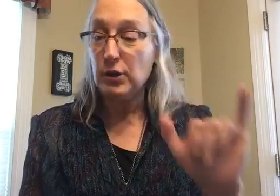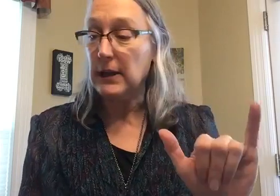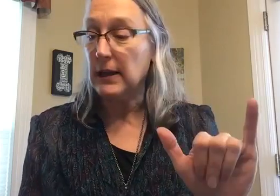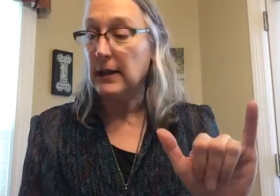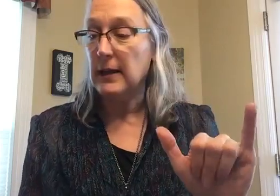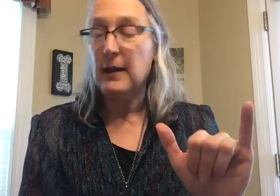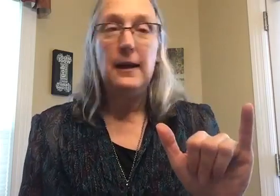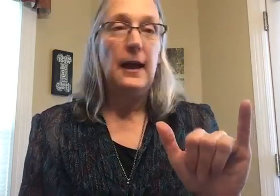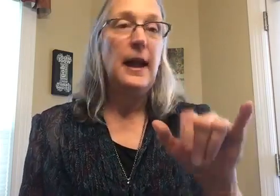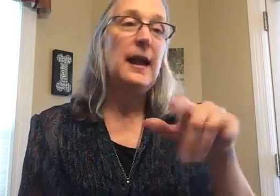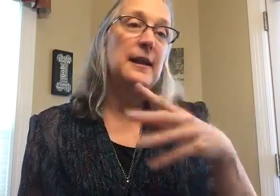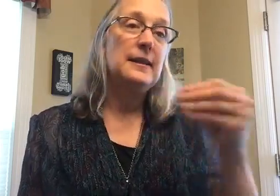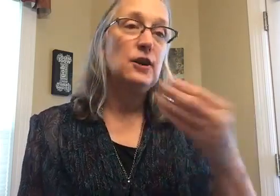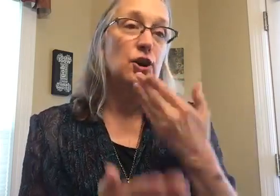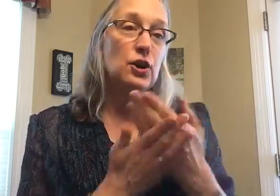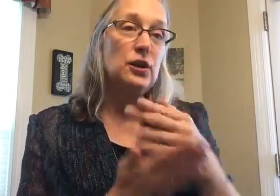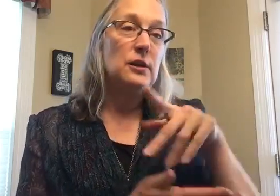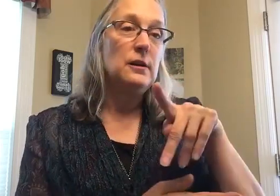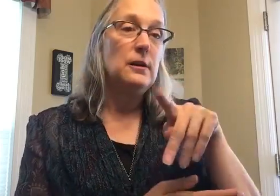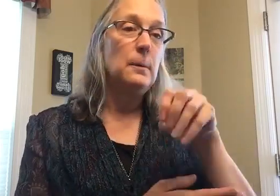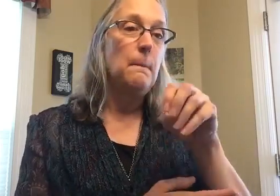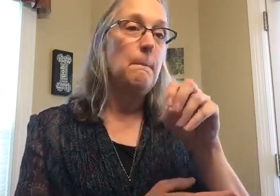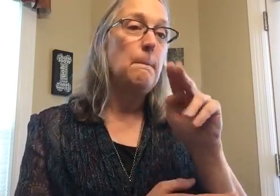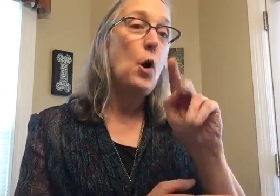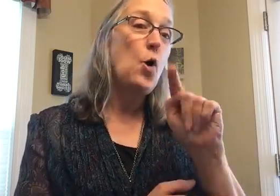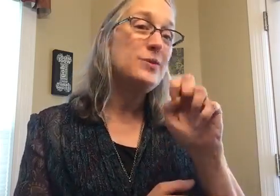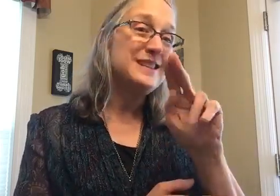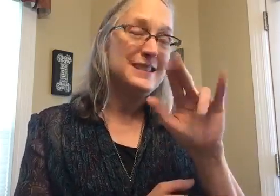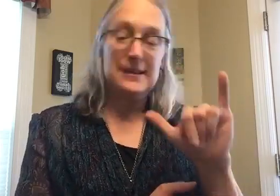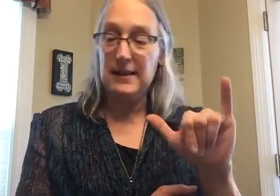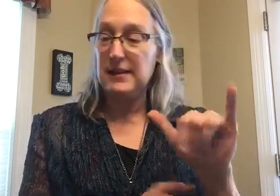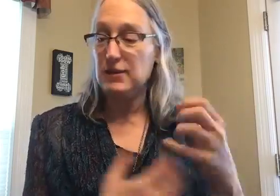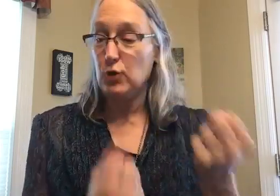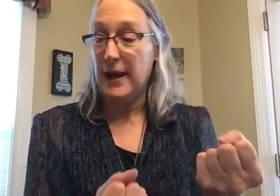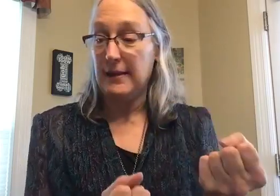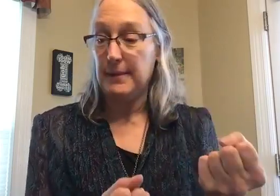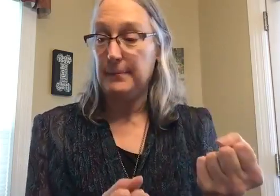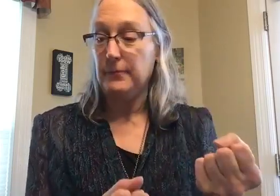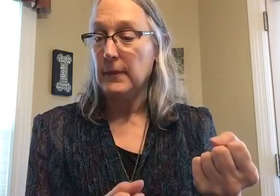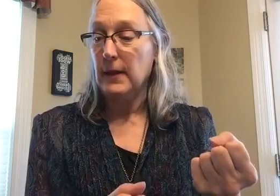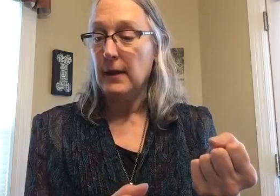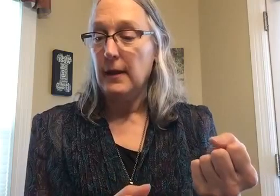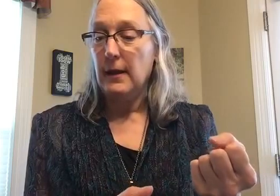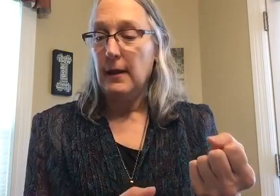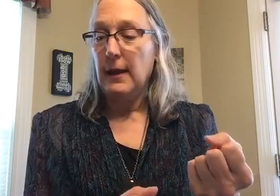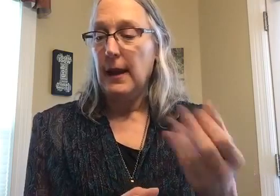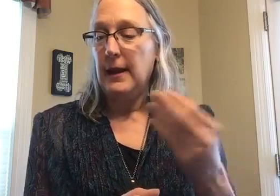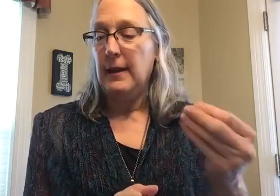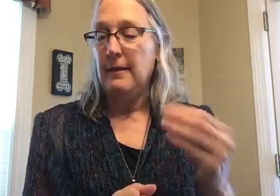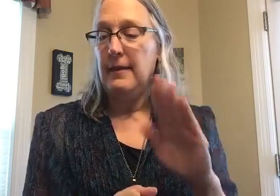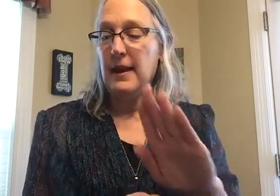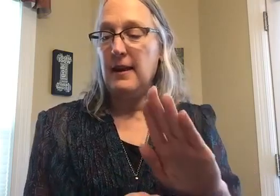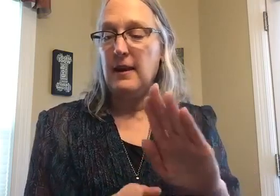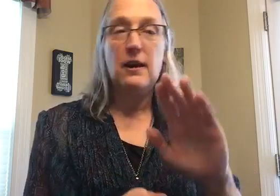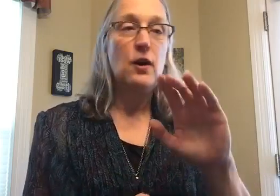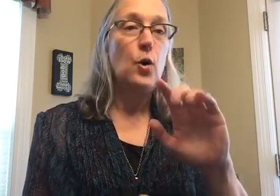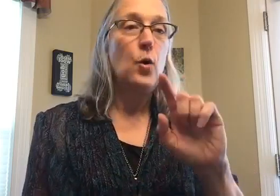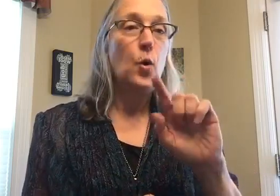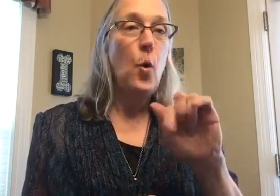purity and good potency, strength. And their